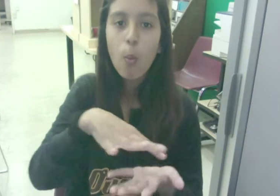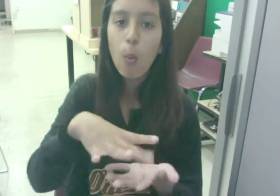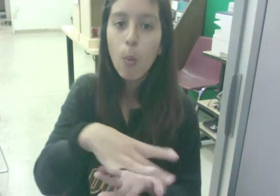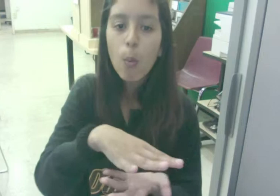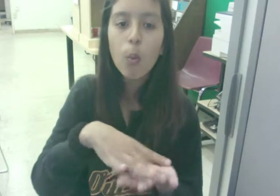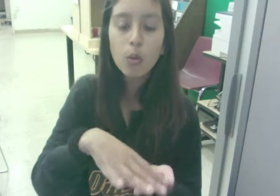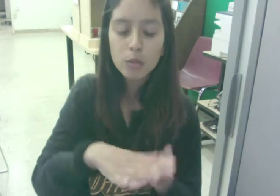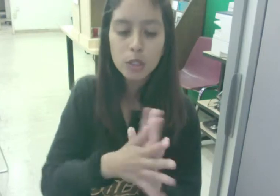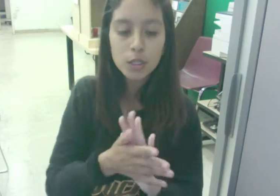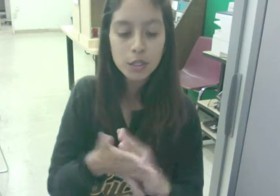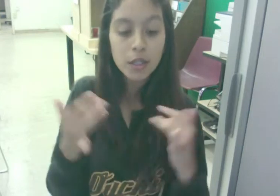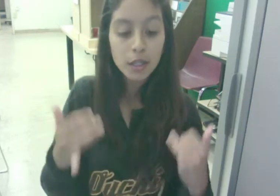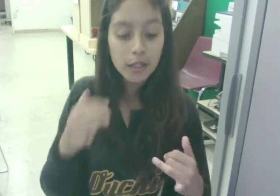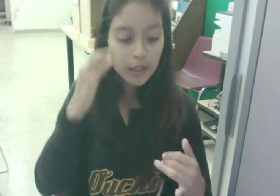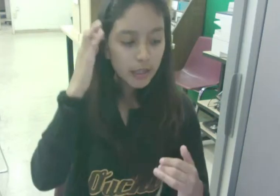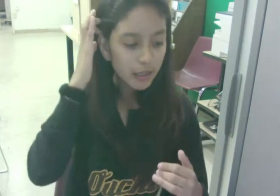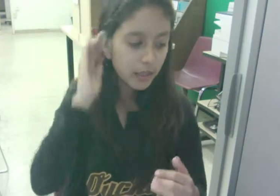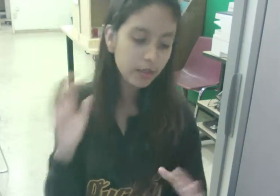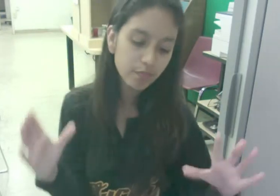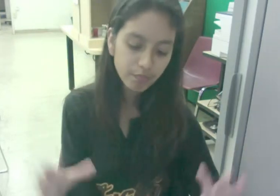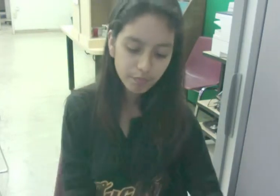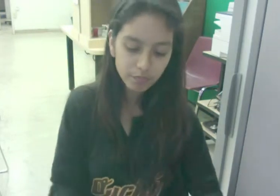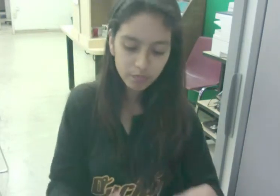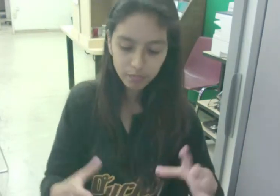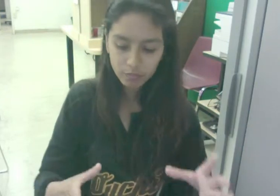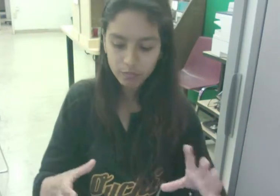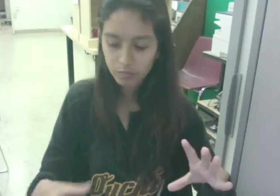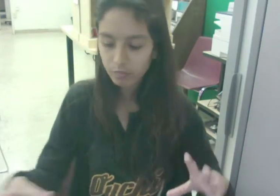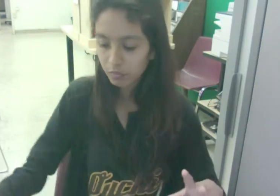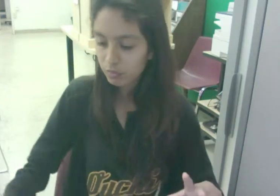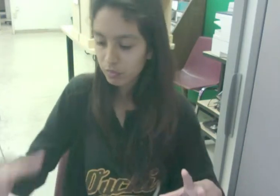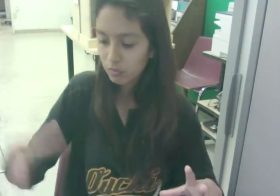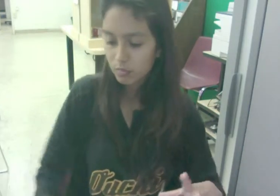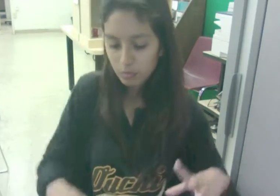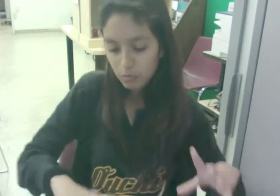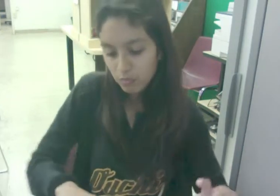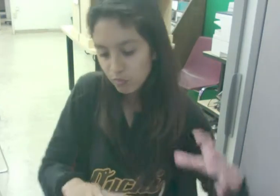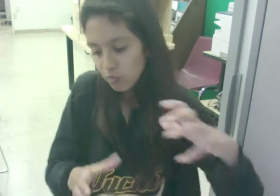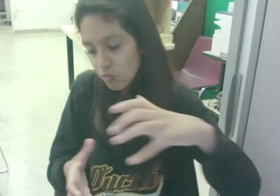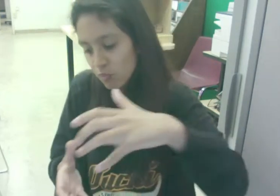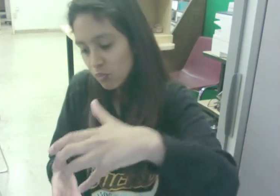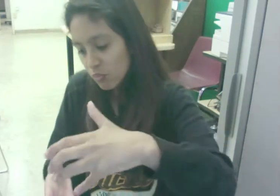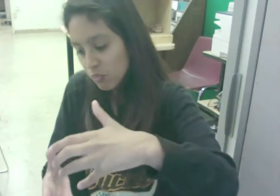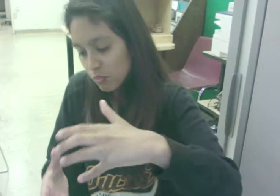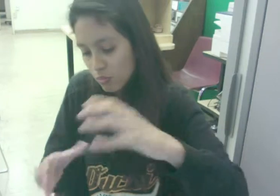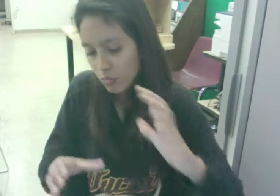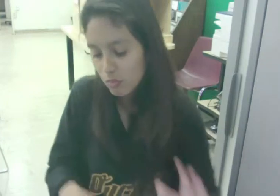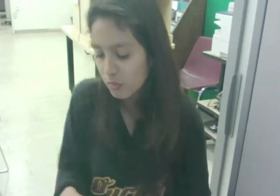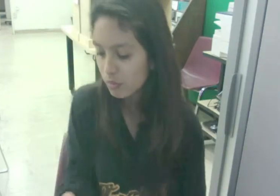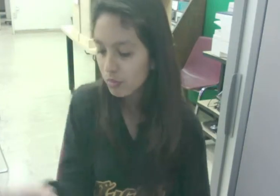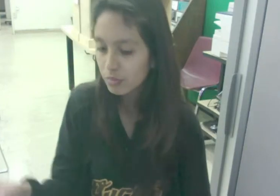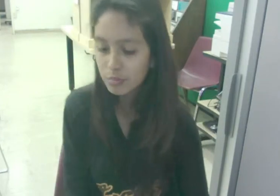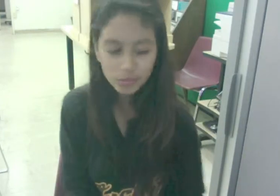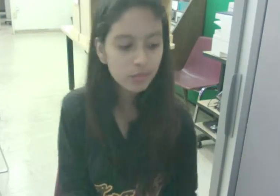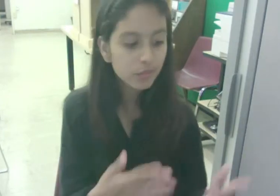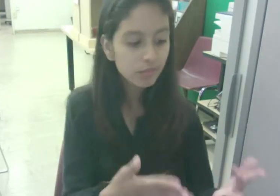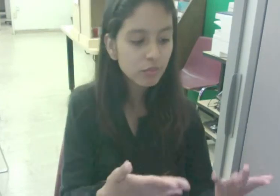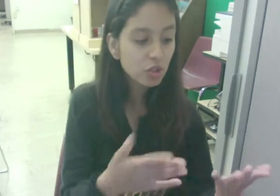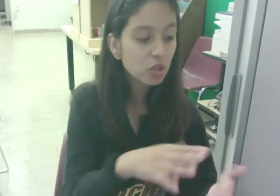take the fajita mixture, put it in a bowl, and you can just have a little nice buffet, and you should serve 5 to 6 people, and it makes